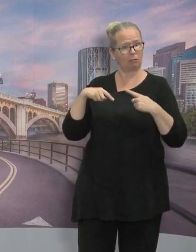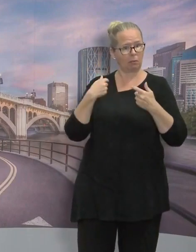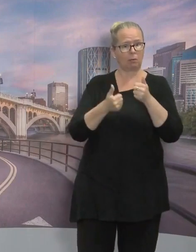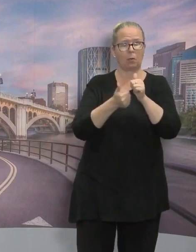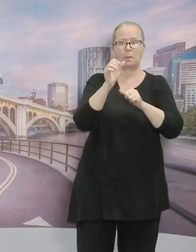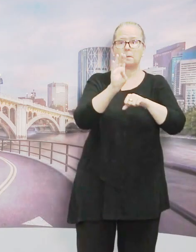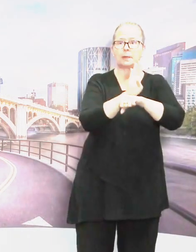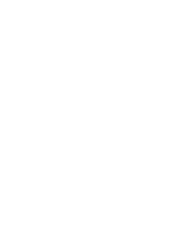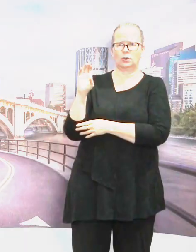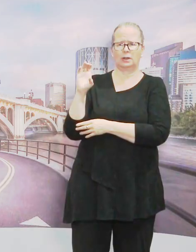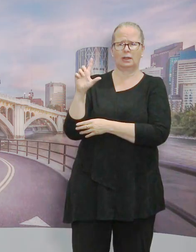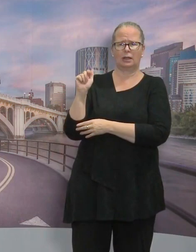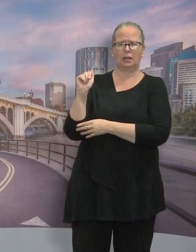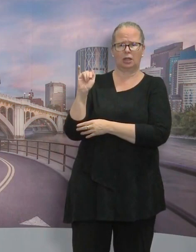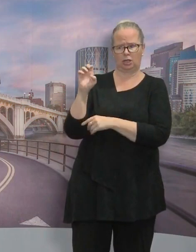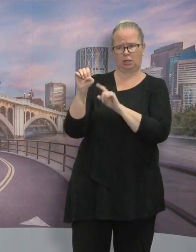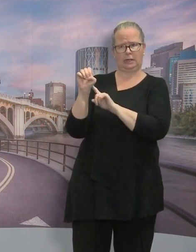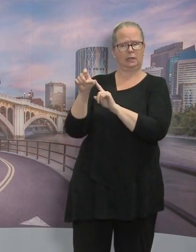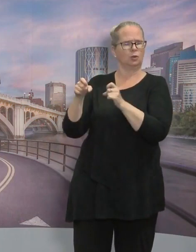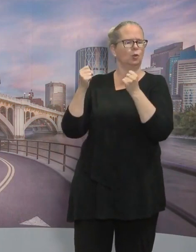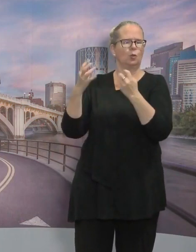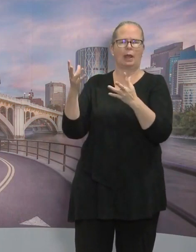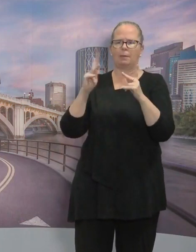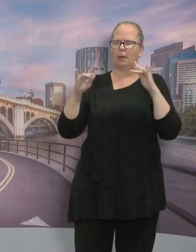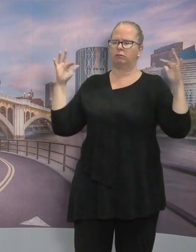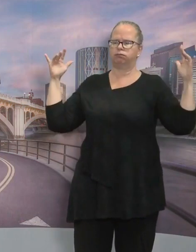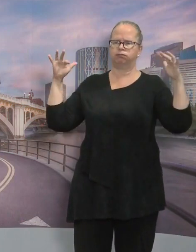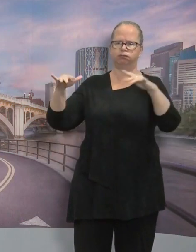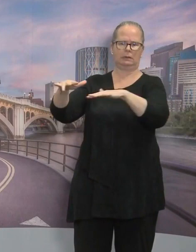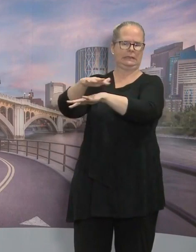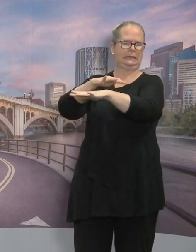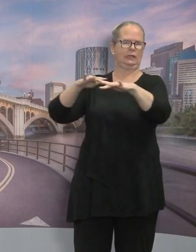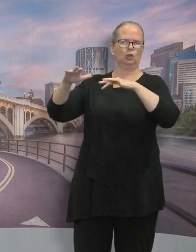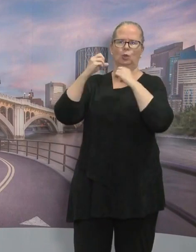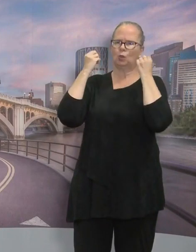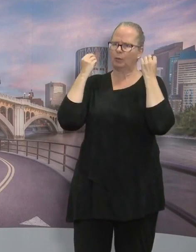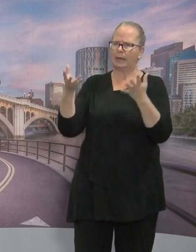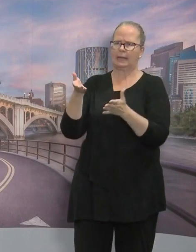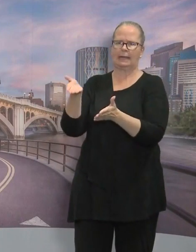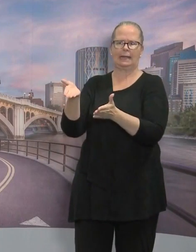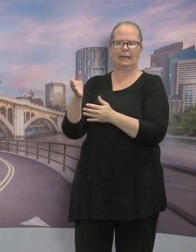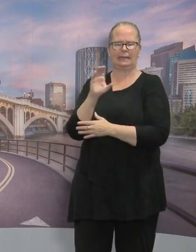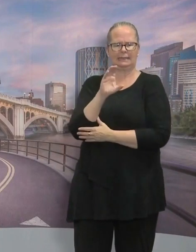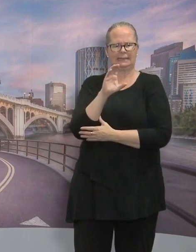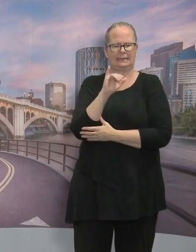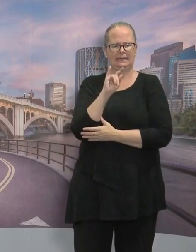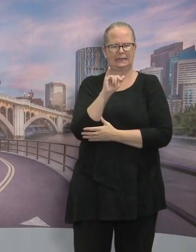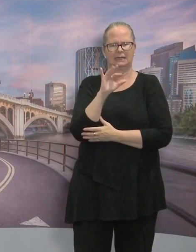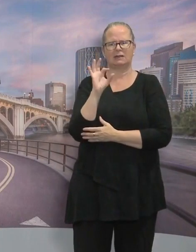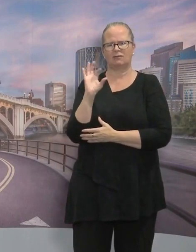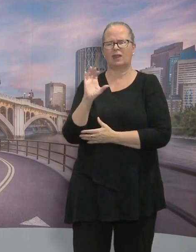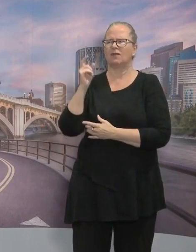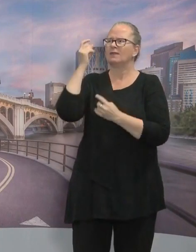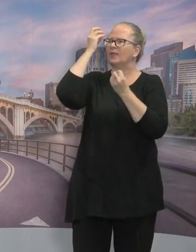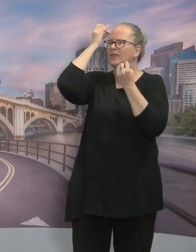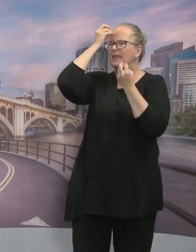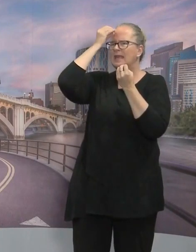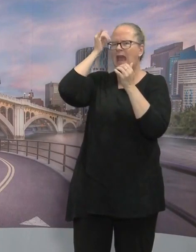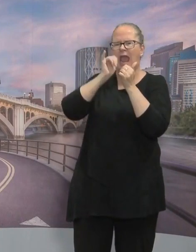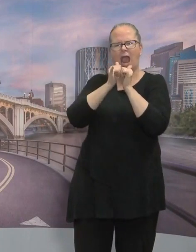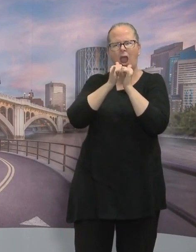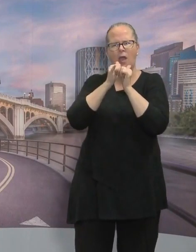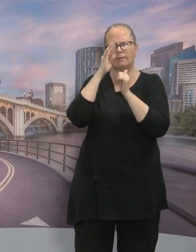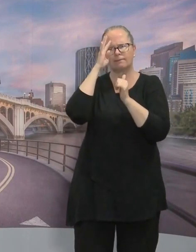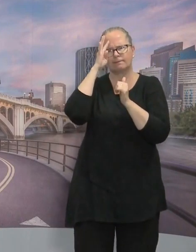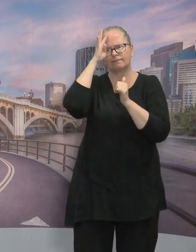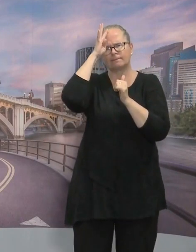measures seriously. We are working on developing more opportunities to continue to separate people who bike from